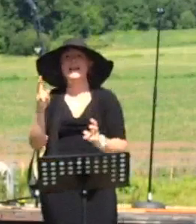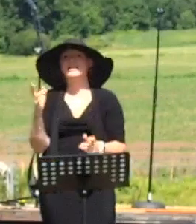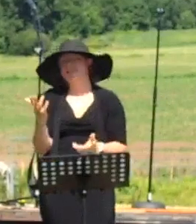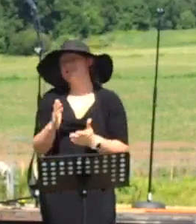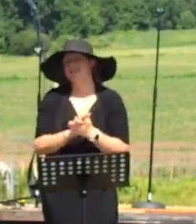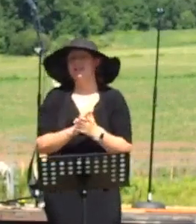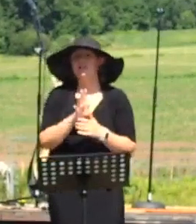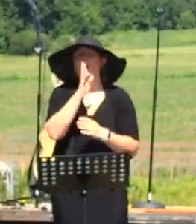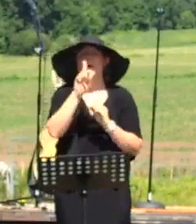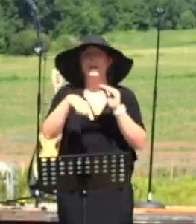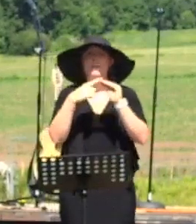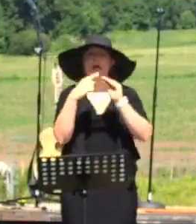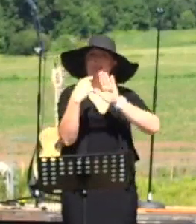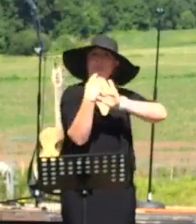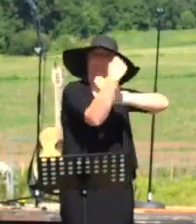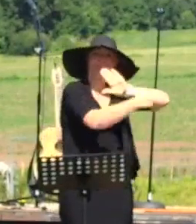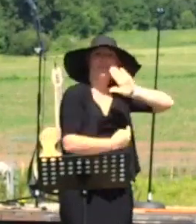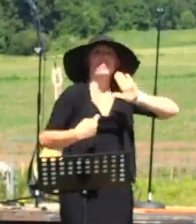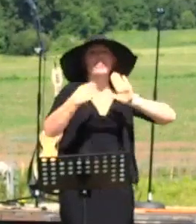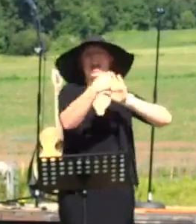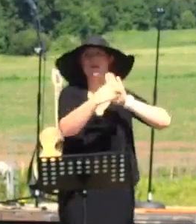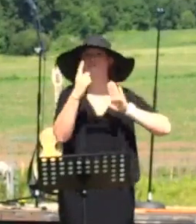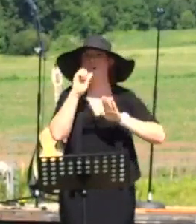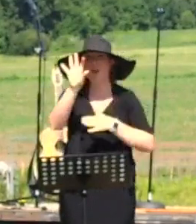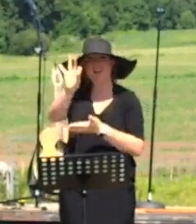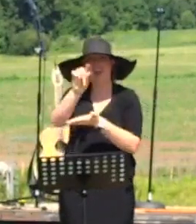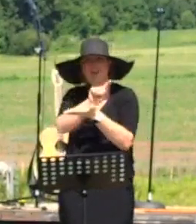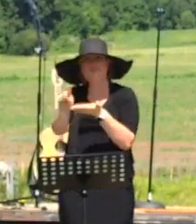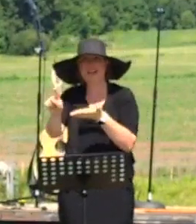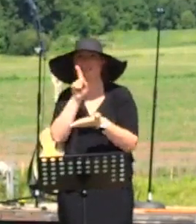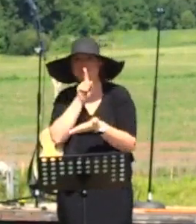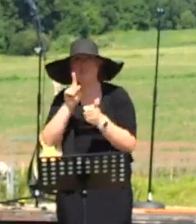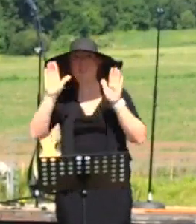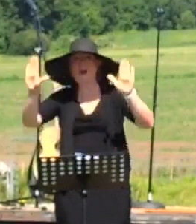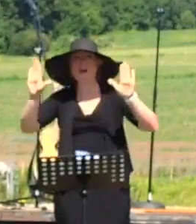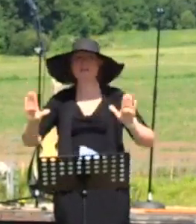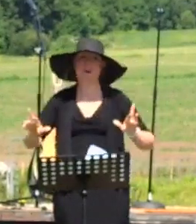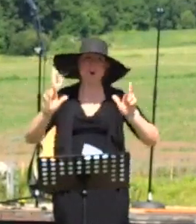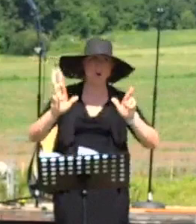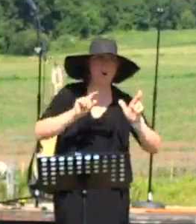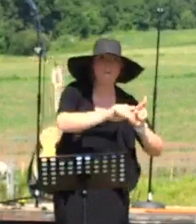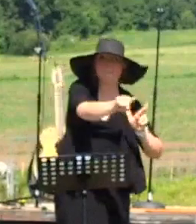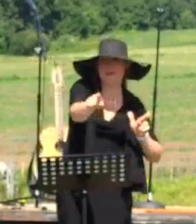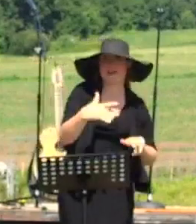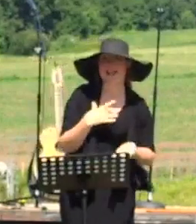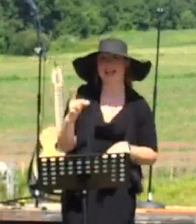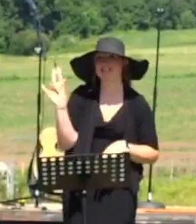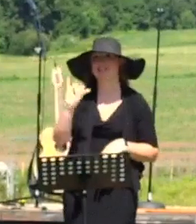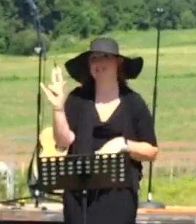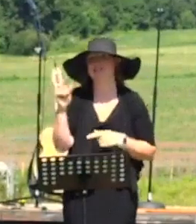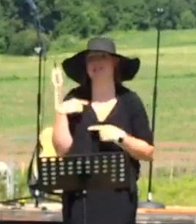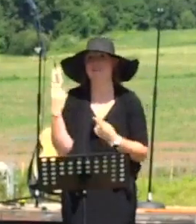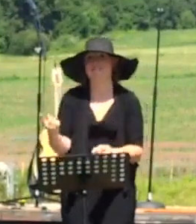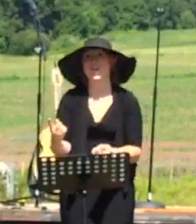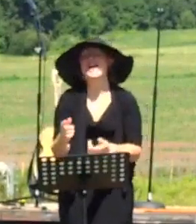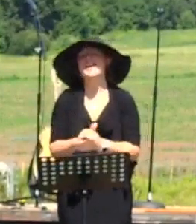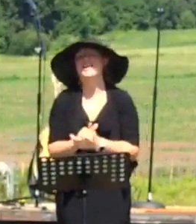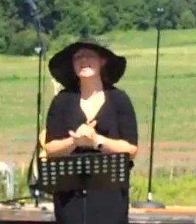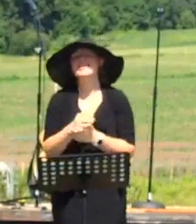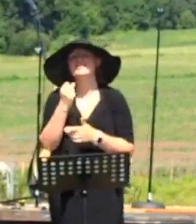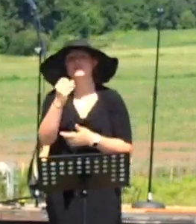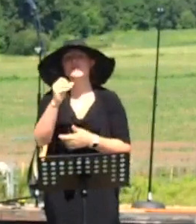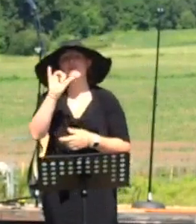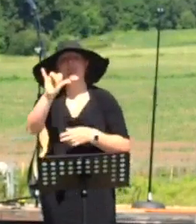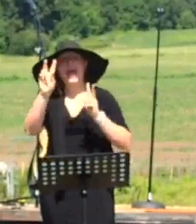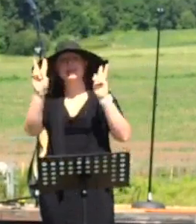forever. So, but it's been 9 weeks. It's been completely awesome, I think. Hopefully you're tracking with me there. But this series,